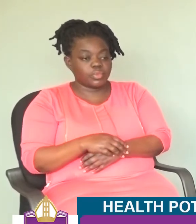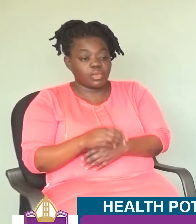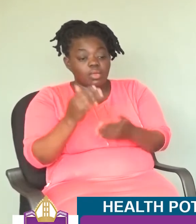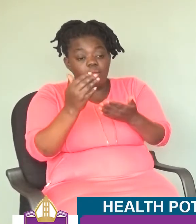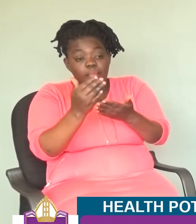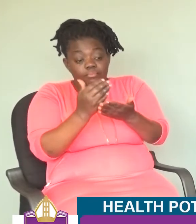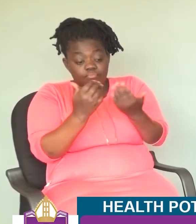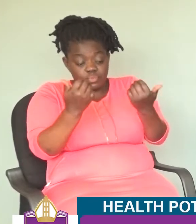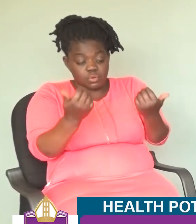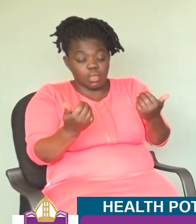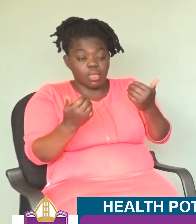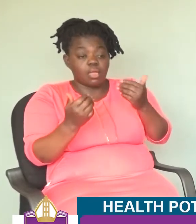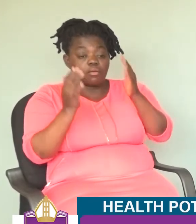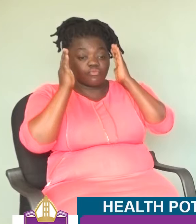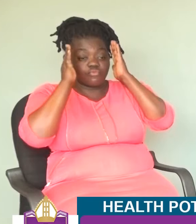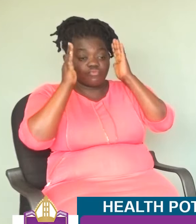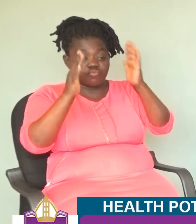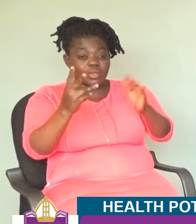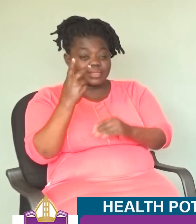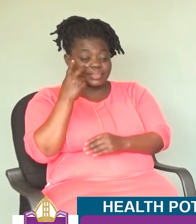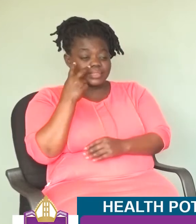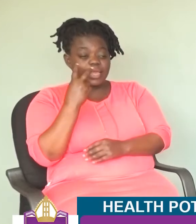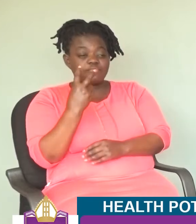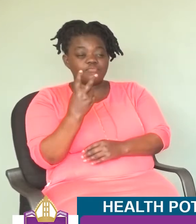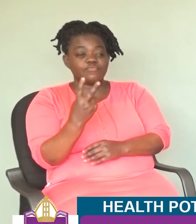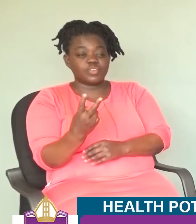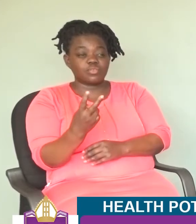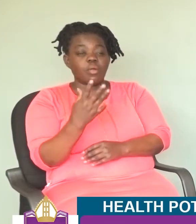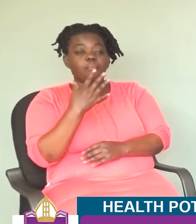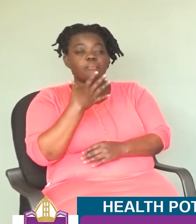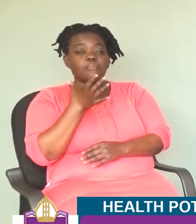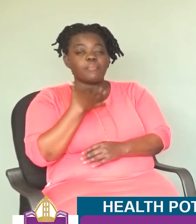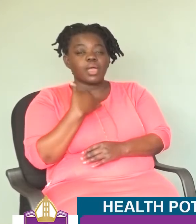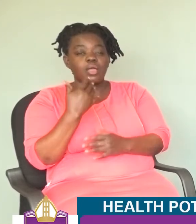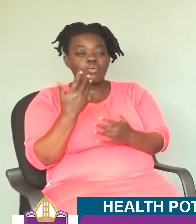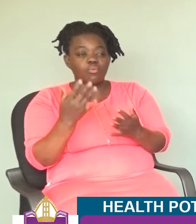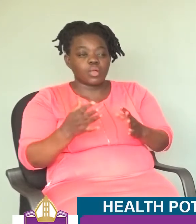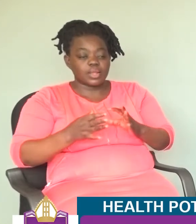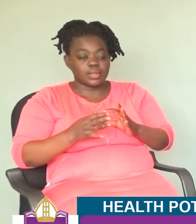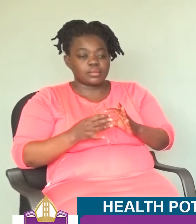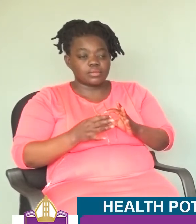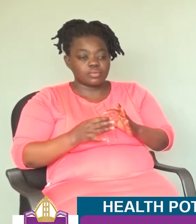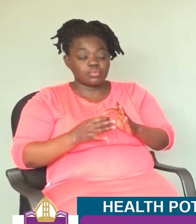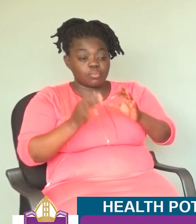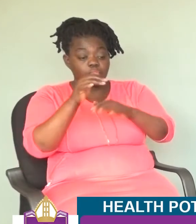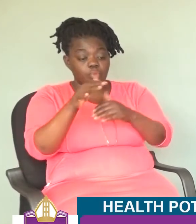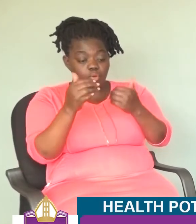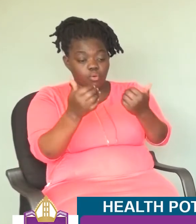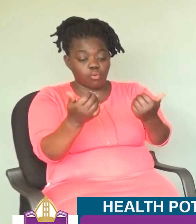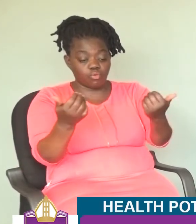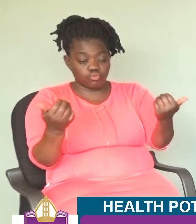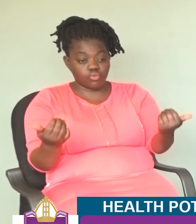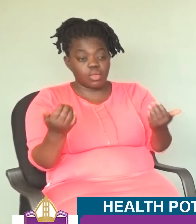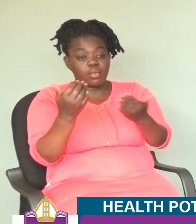basically looking at vision, but we want to rely more on children. Yes. Because